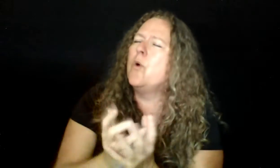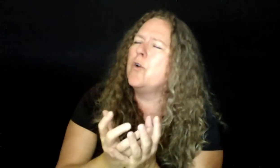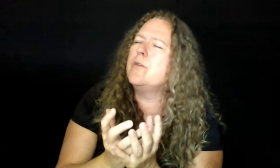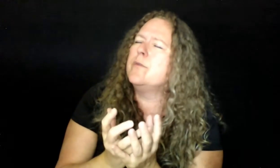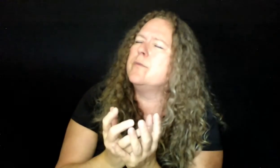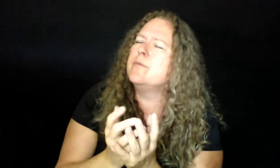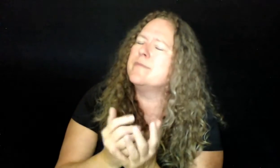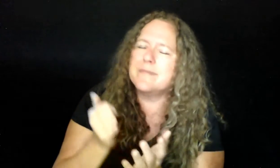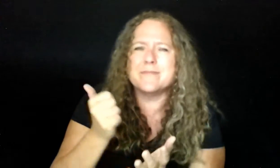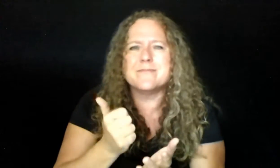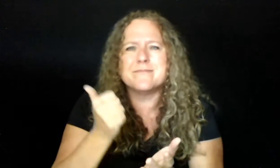Amen.